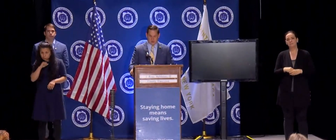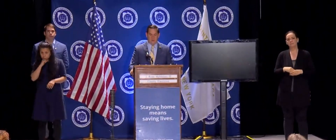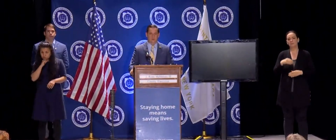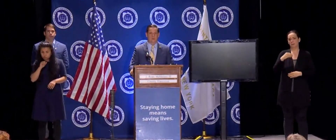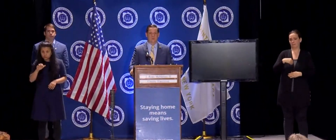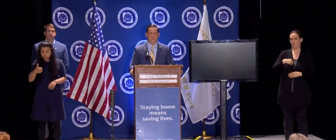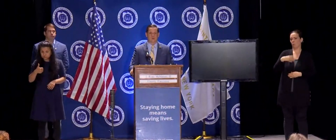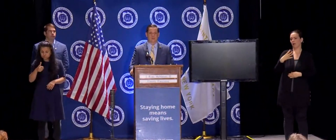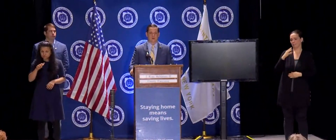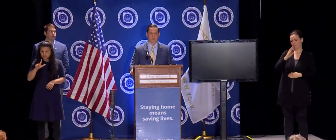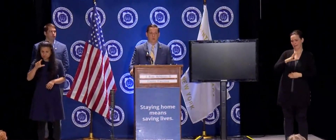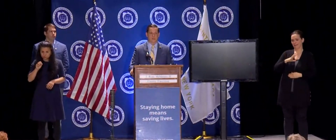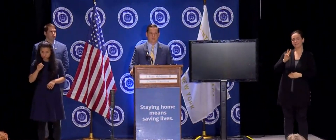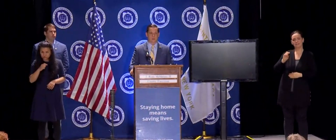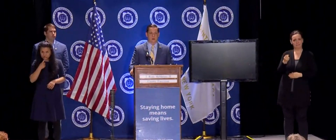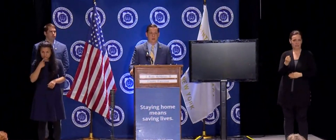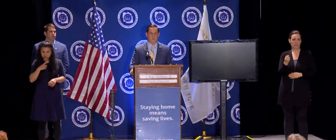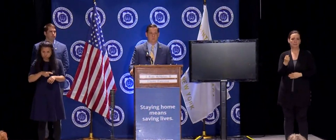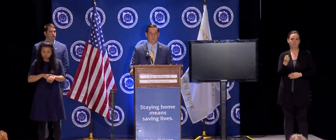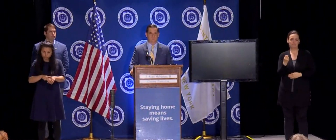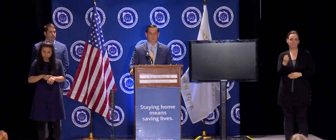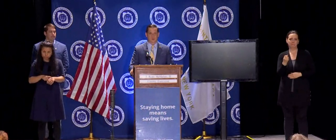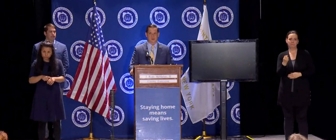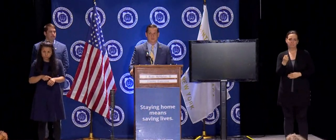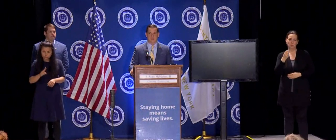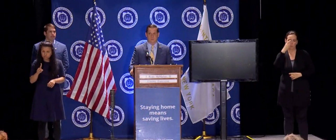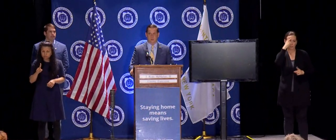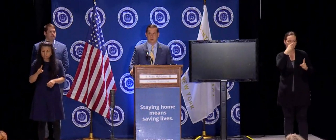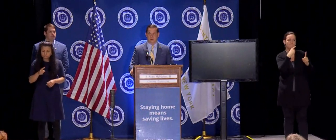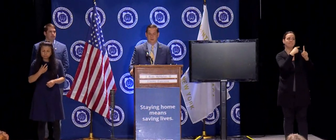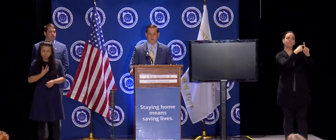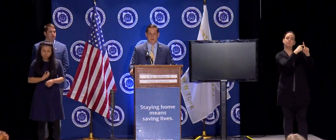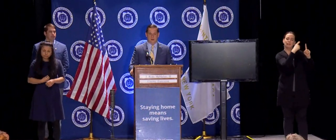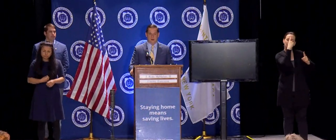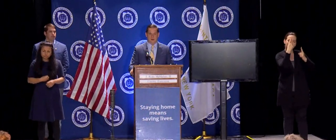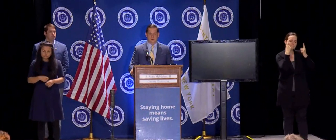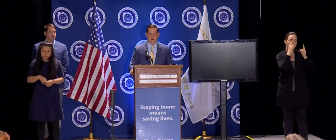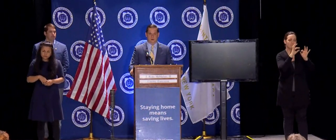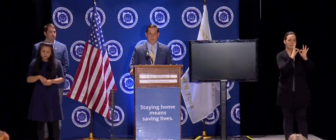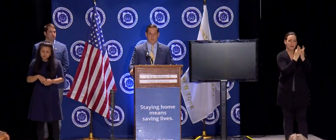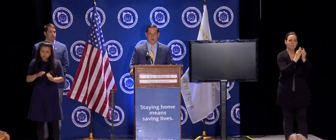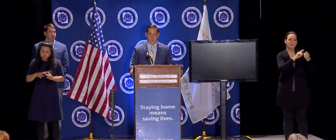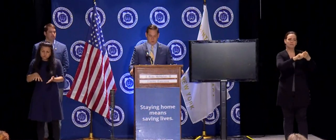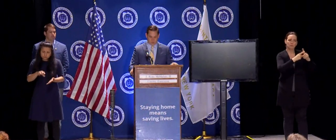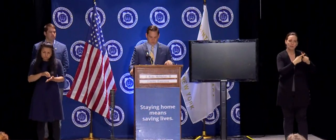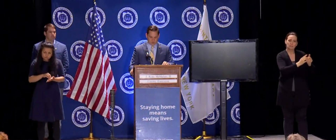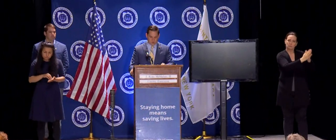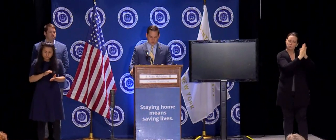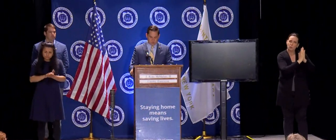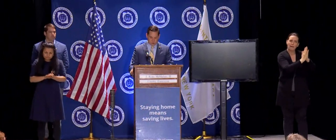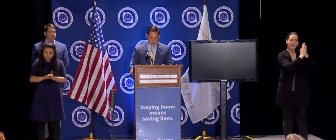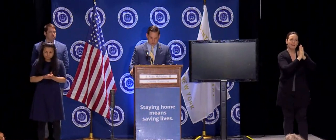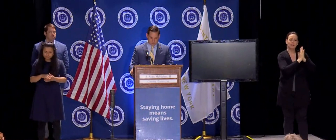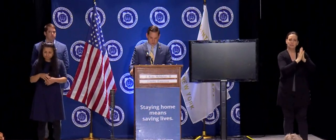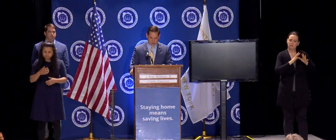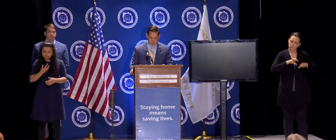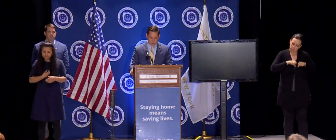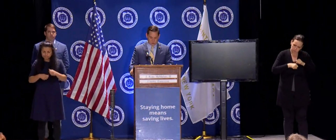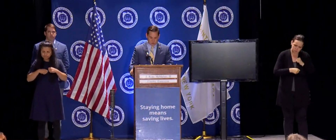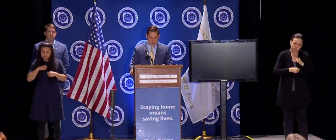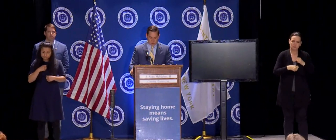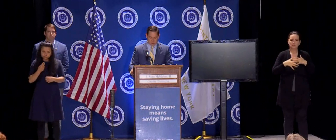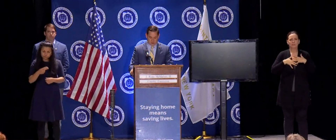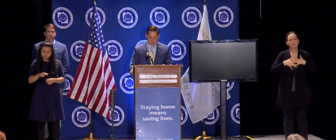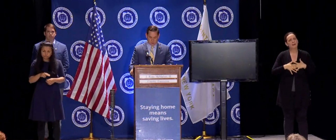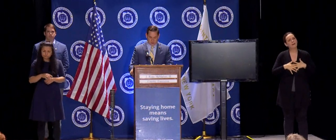I want to take a moment and think about him and his family. Certainly, we grieve with you as a community, as